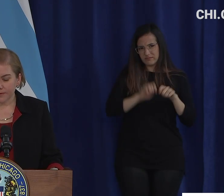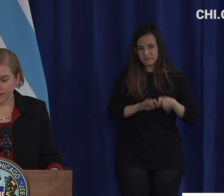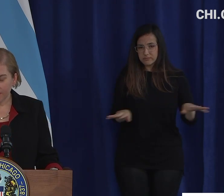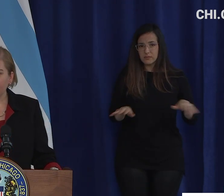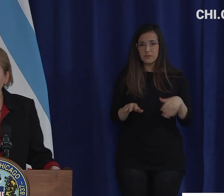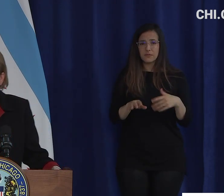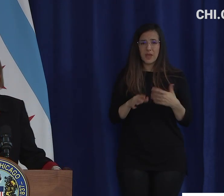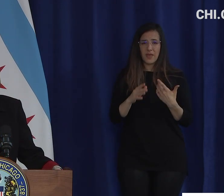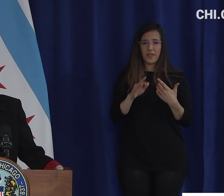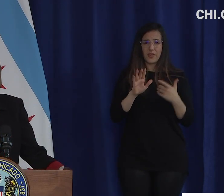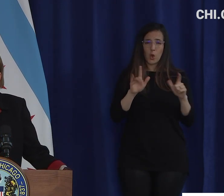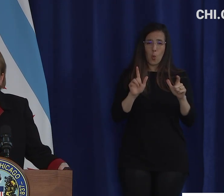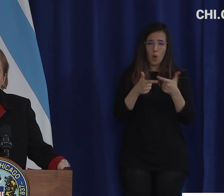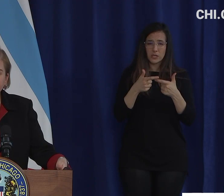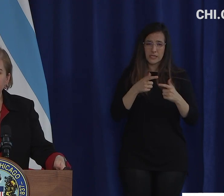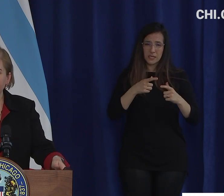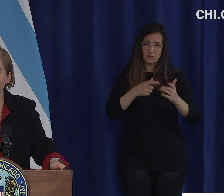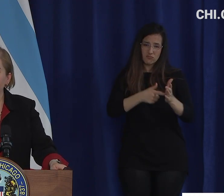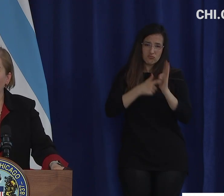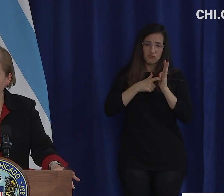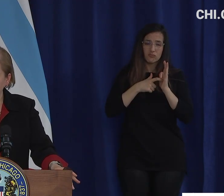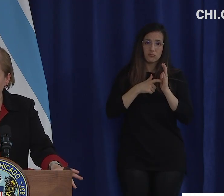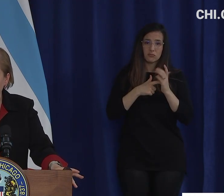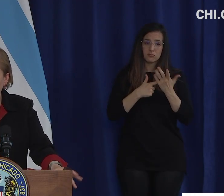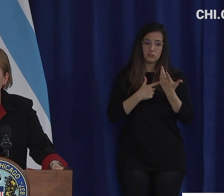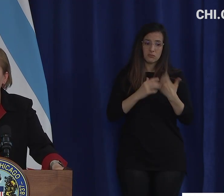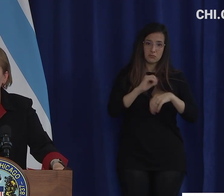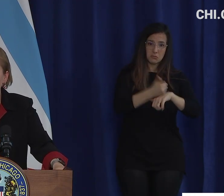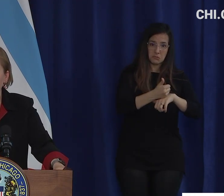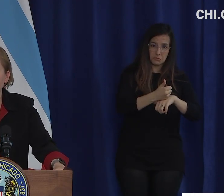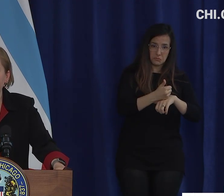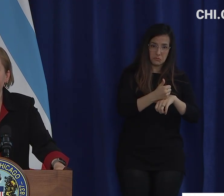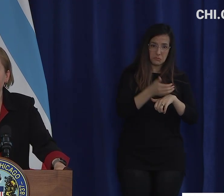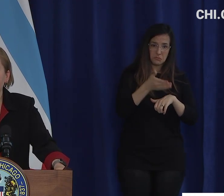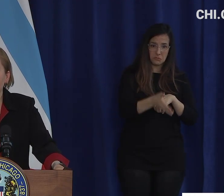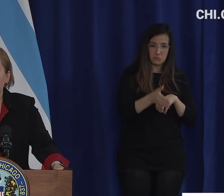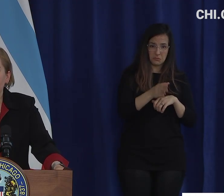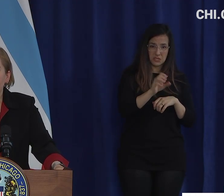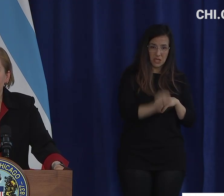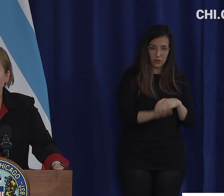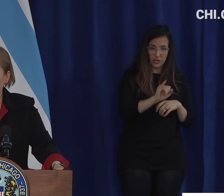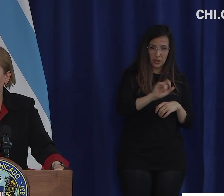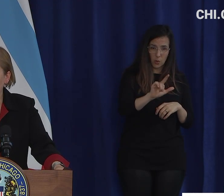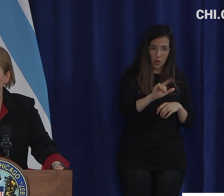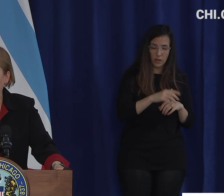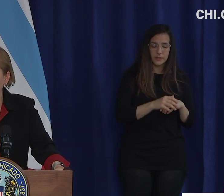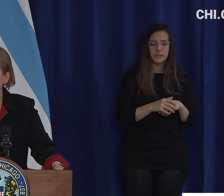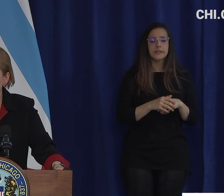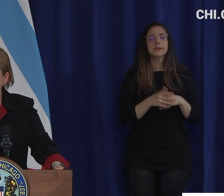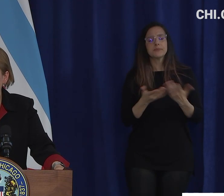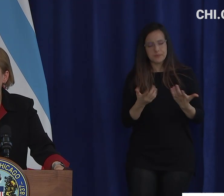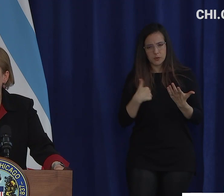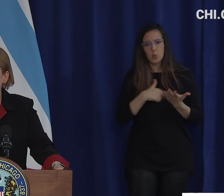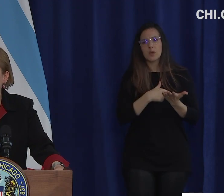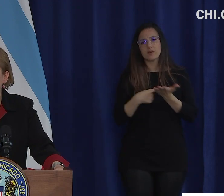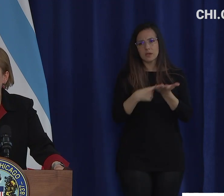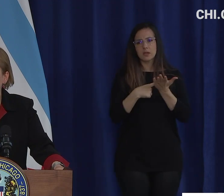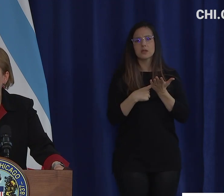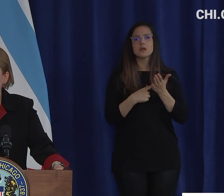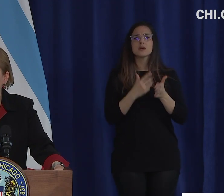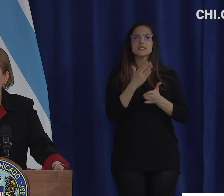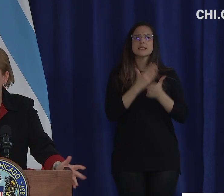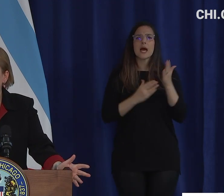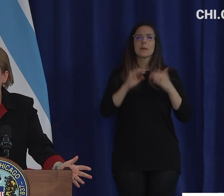parts of Illinois? Yeah, it's a good question. So we've talked about that. At this point, there are counties within